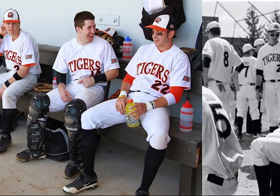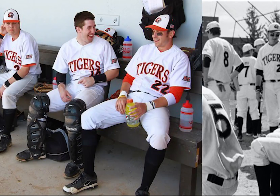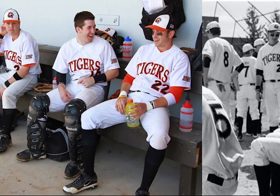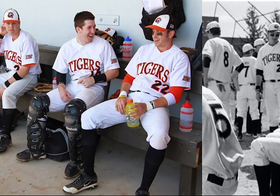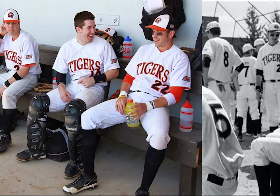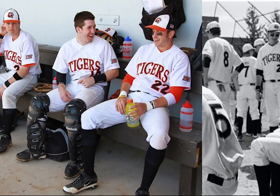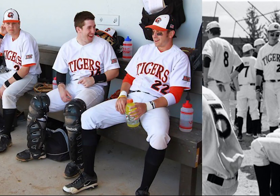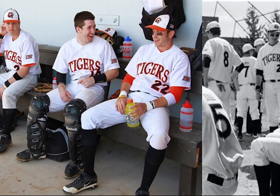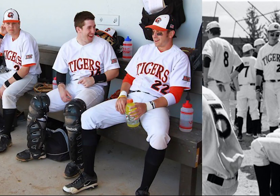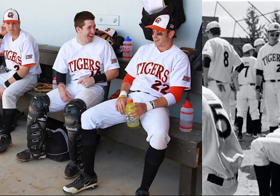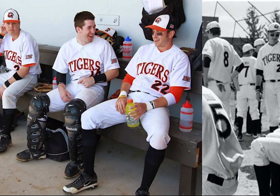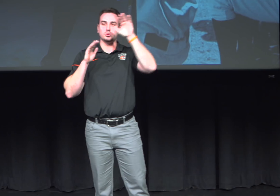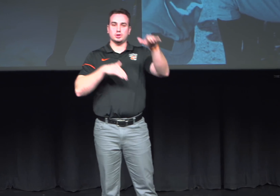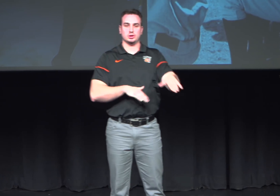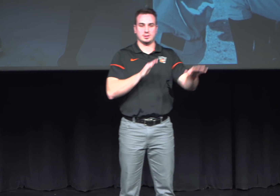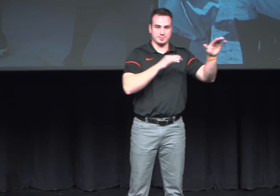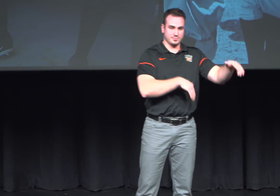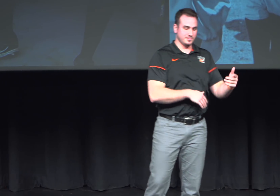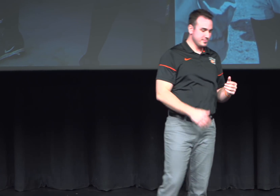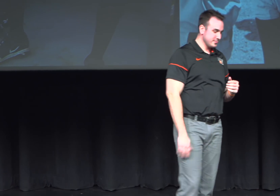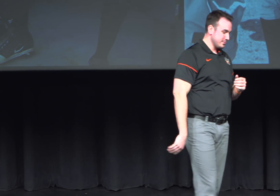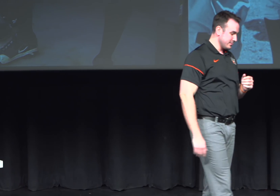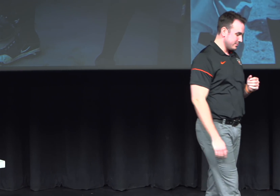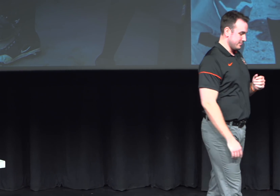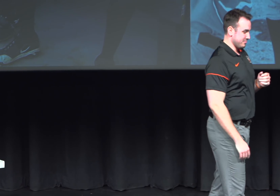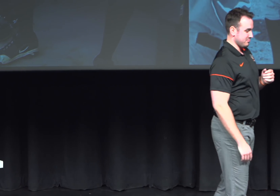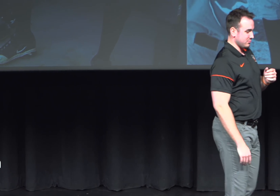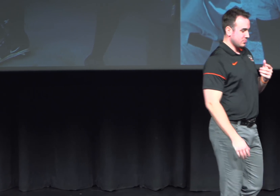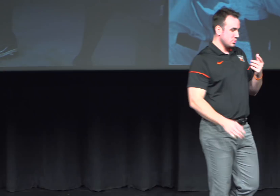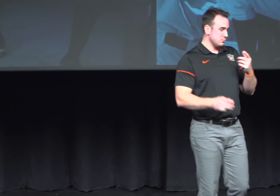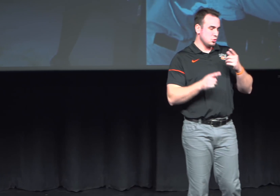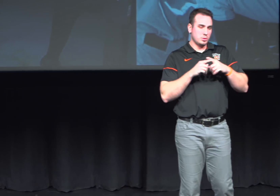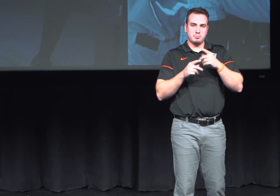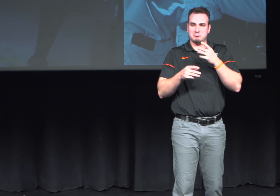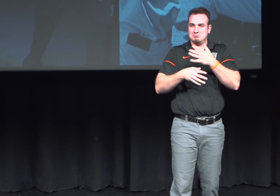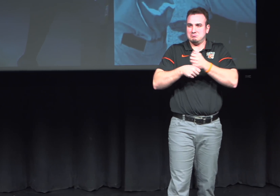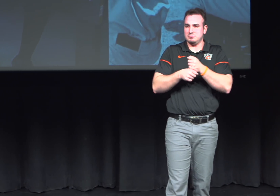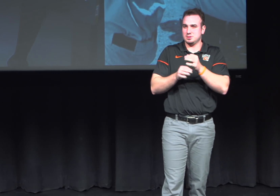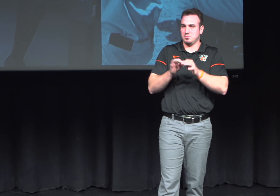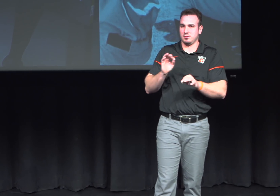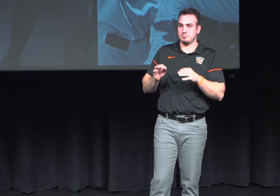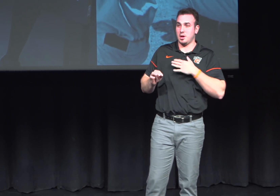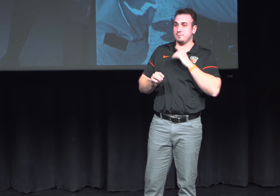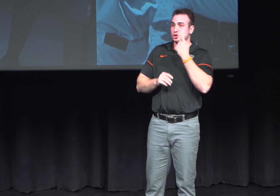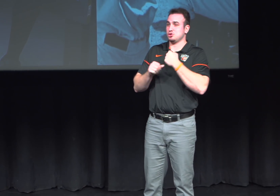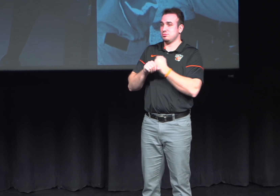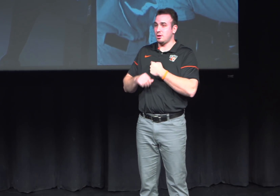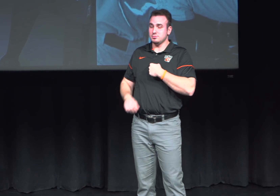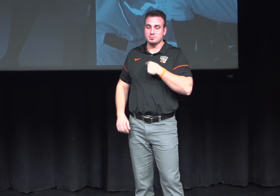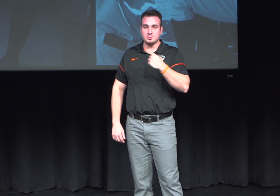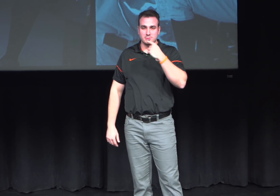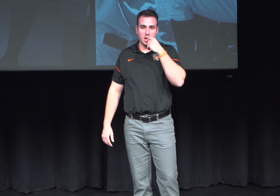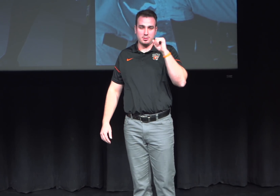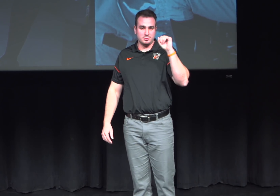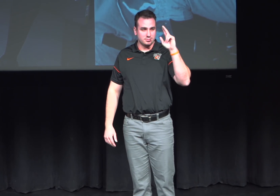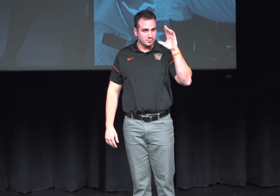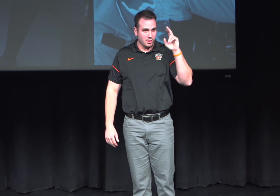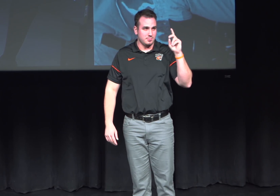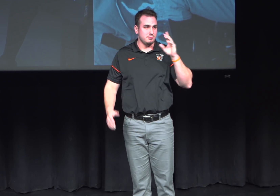was a very, very, very small fish in an ocean. So to sum it up, my first year, I sucked.